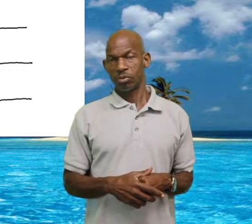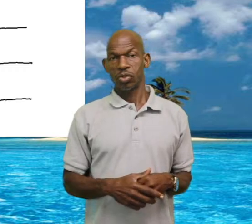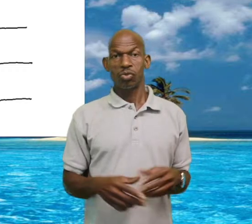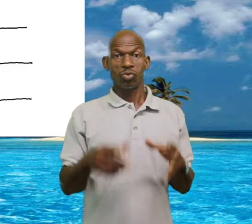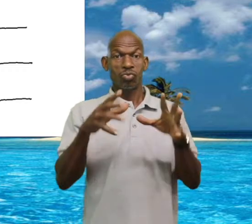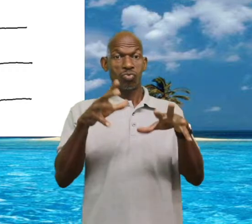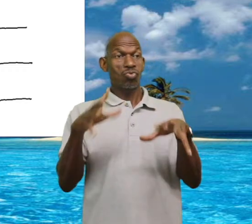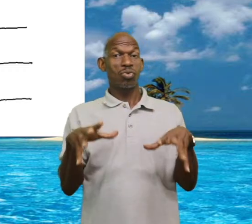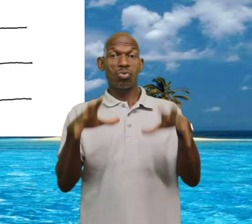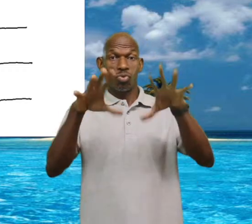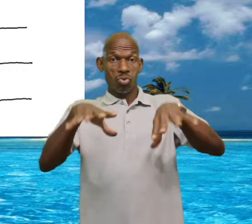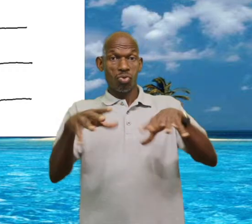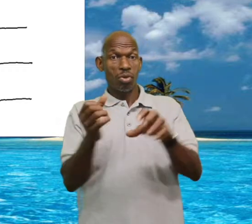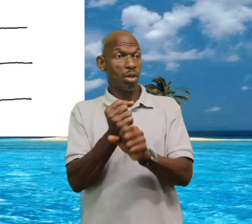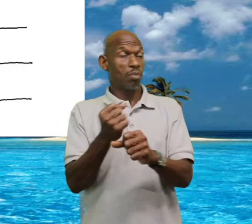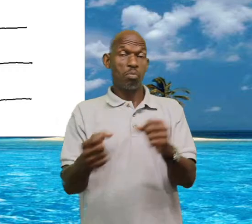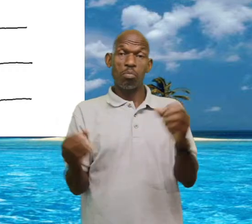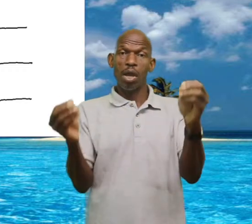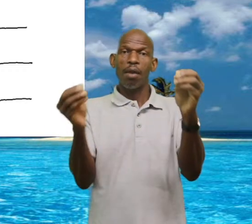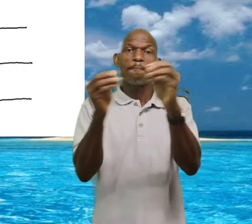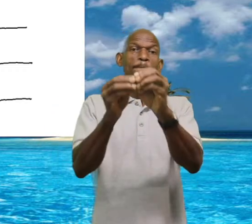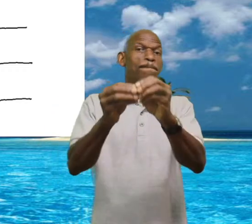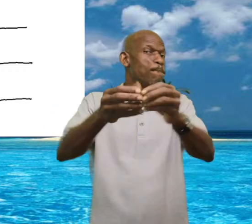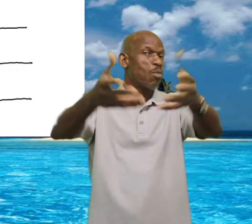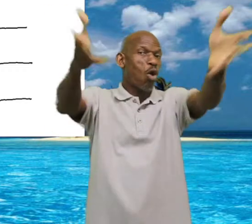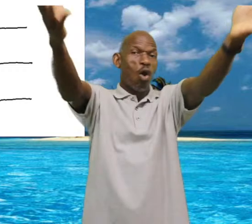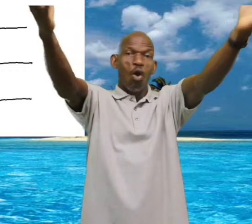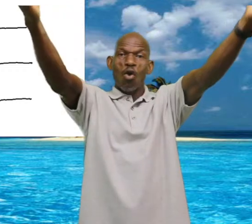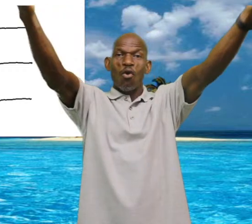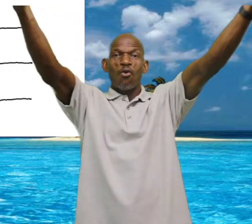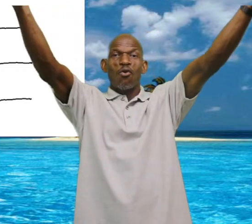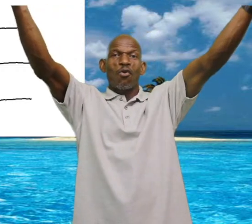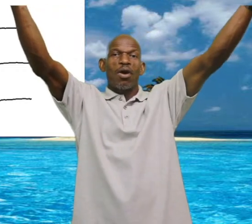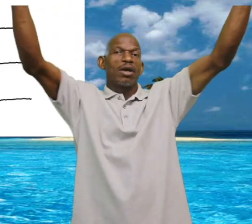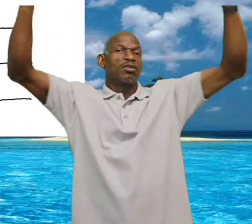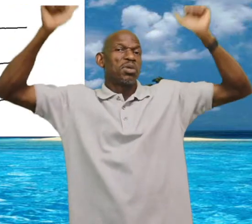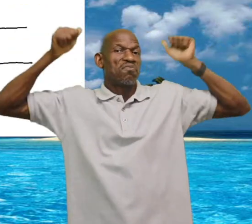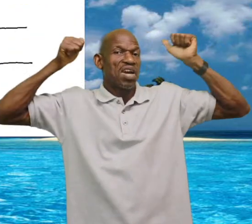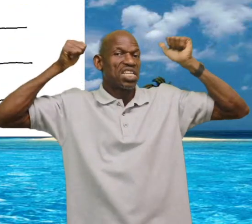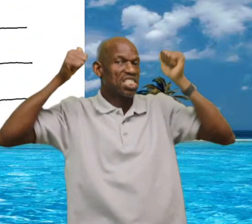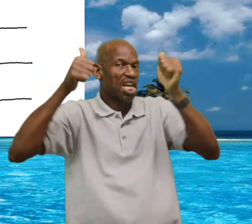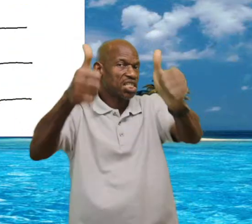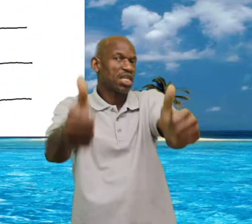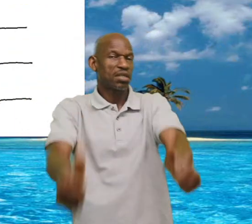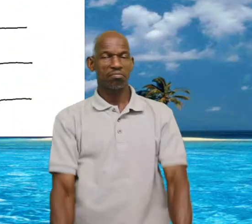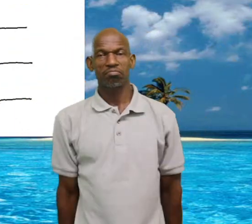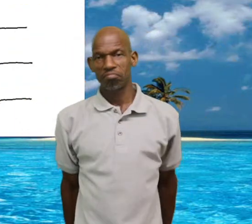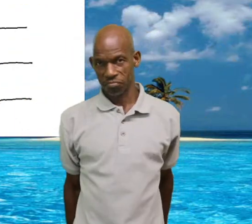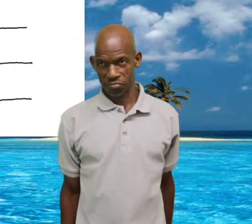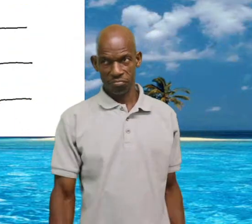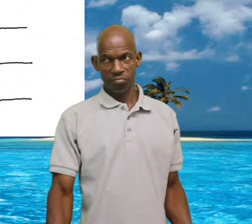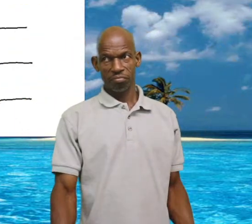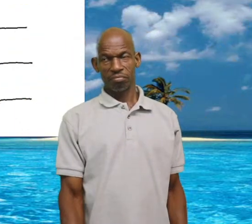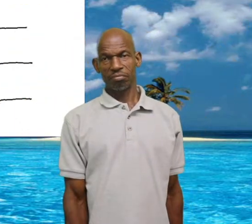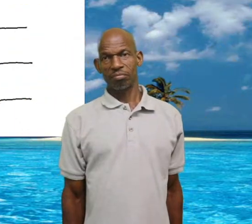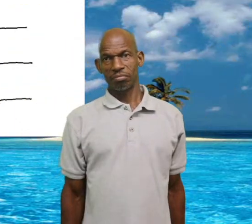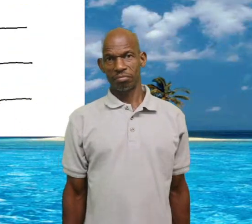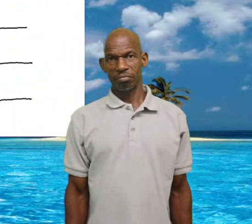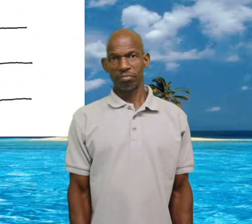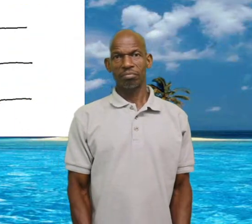you have more than one, and you have one noun, and then give me my sentence. Okay, so see you all tomorrow,